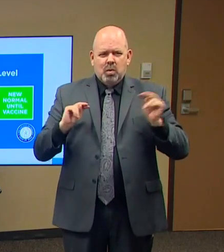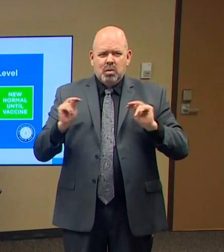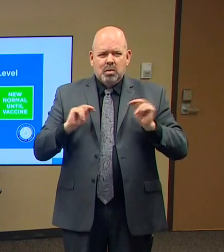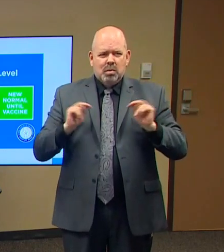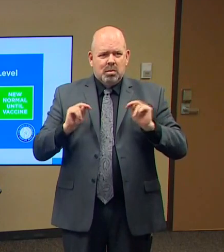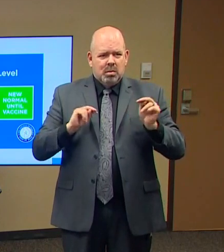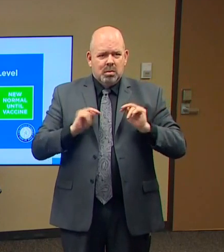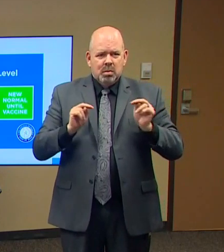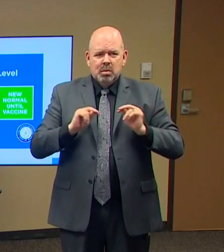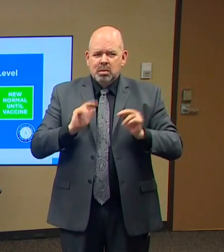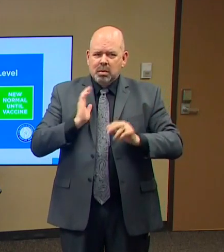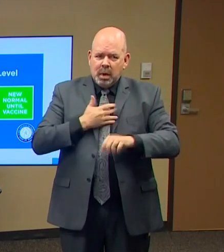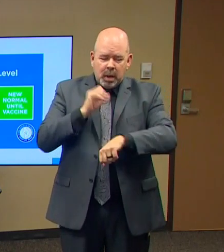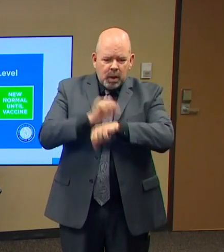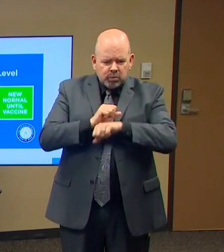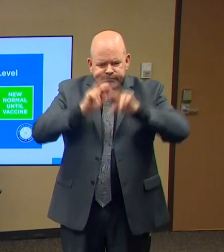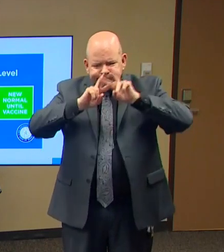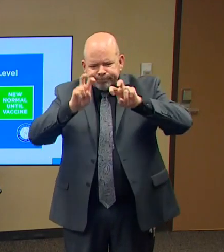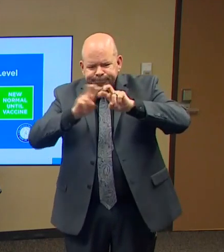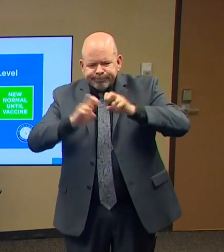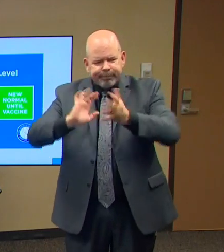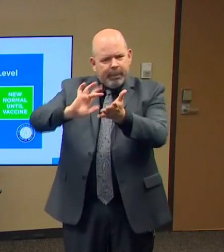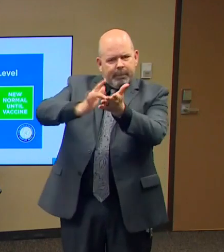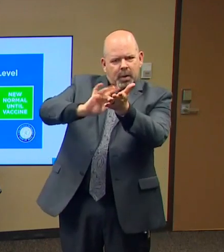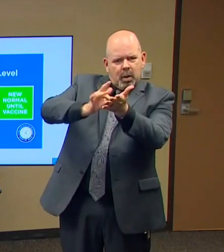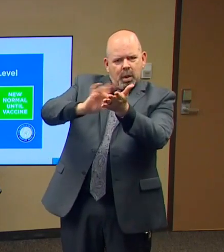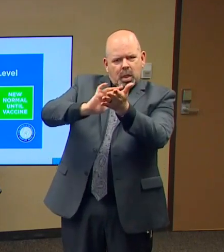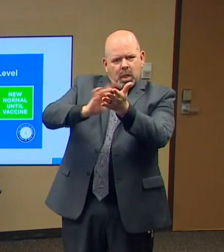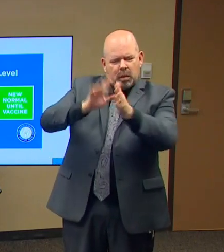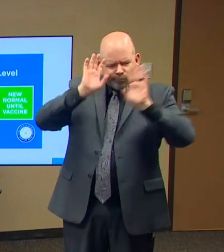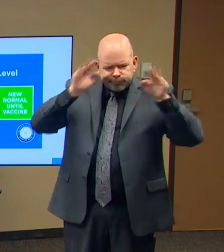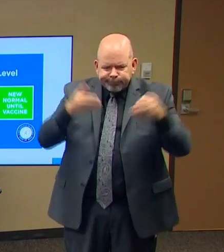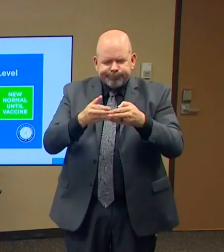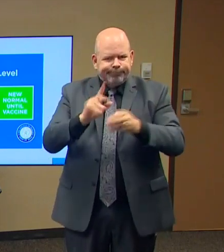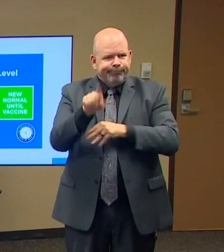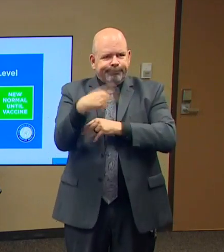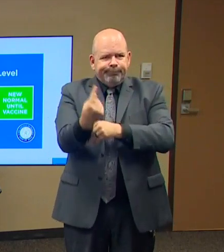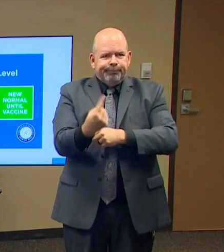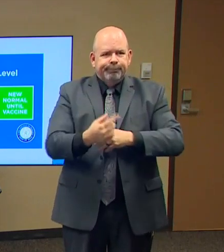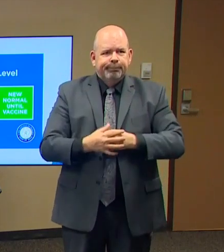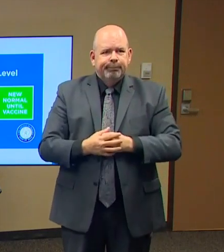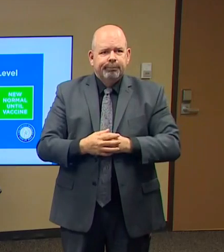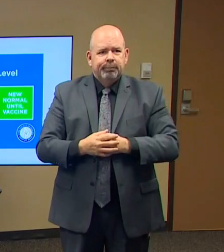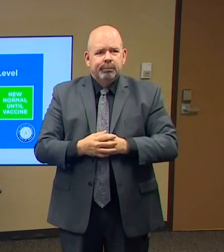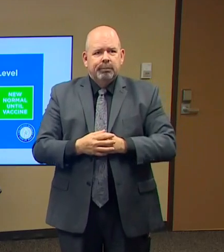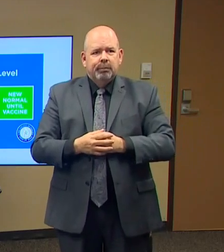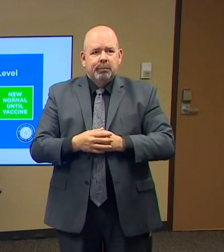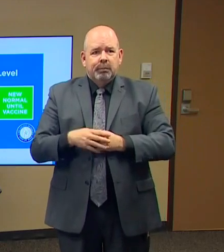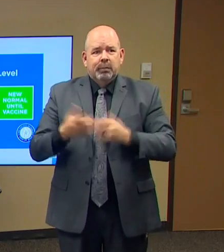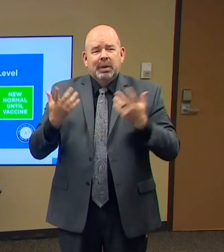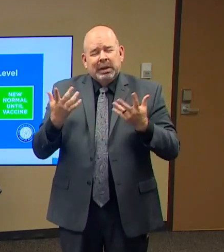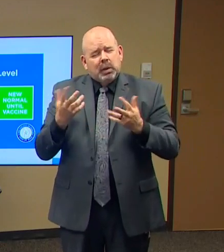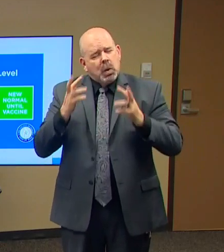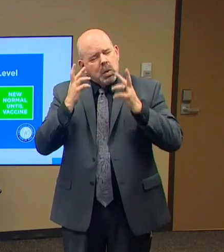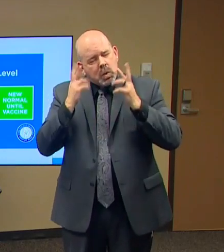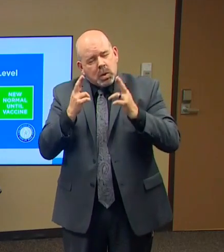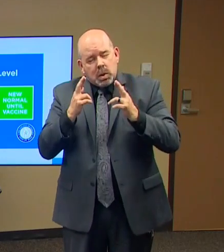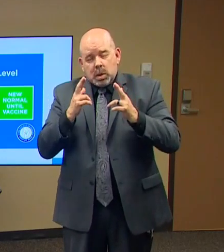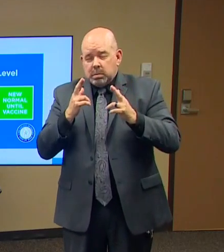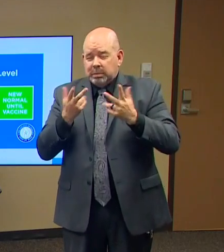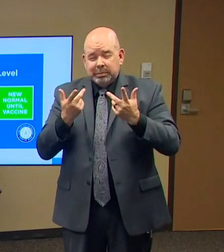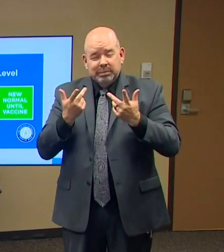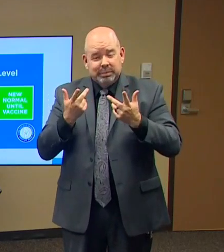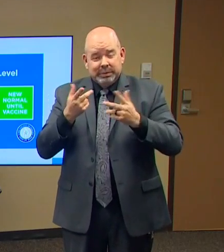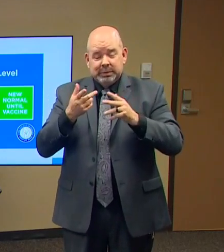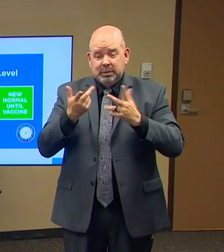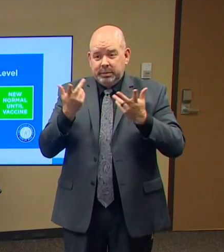couple weeks. We're hoping that we don't see increases in the numbers in general or in the population demographics. I mean, that's what, when we